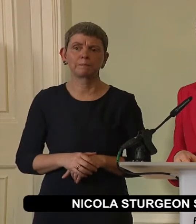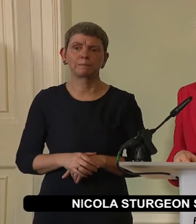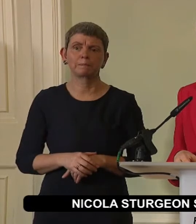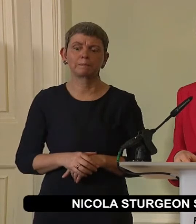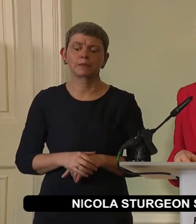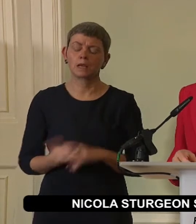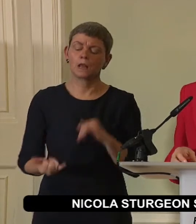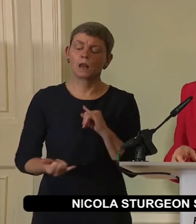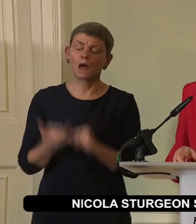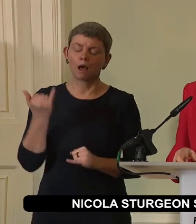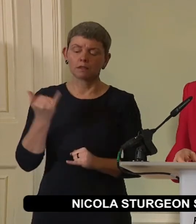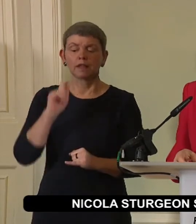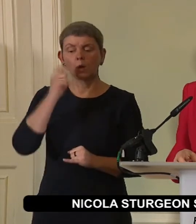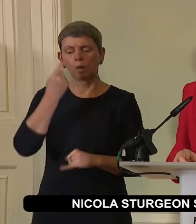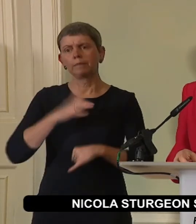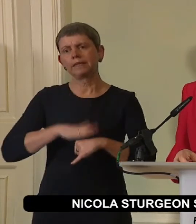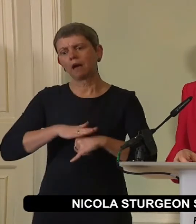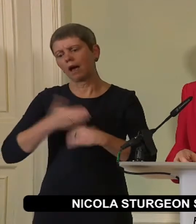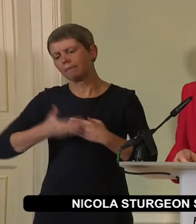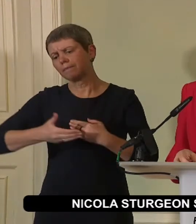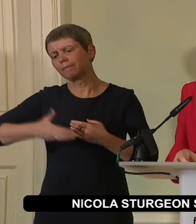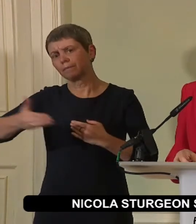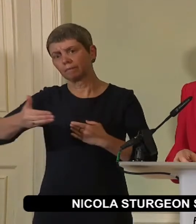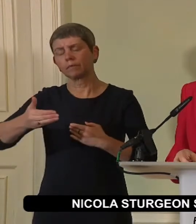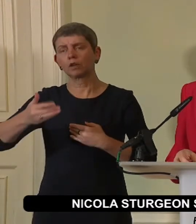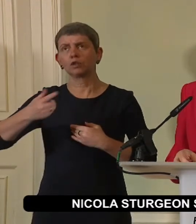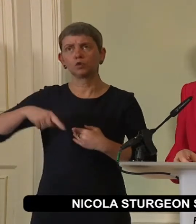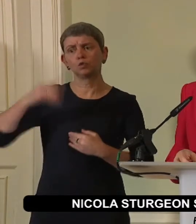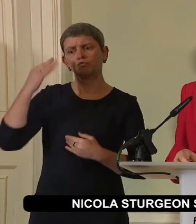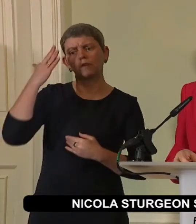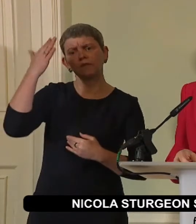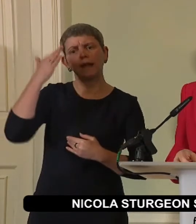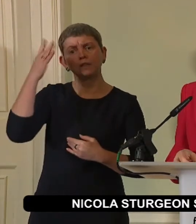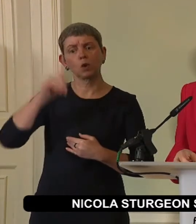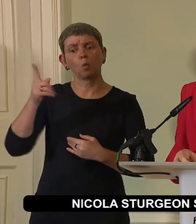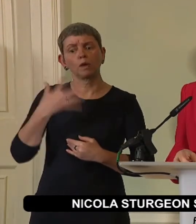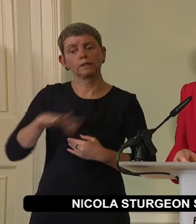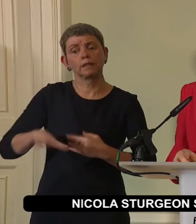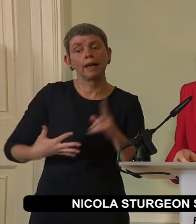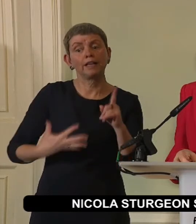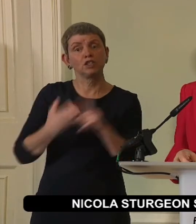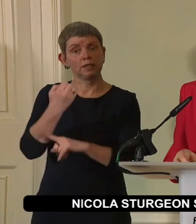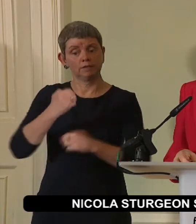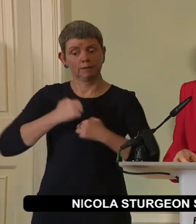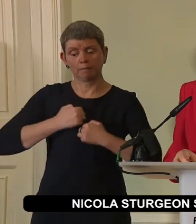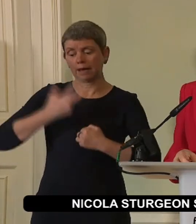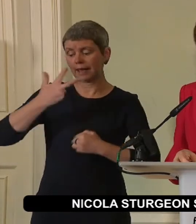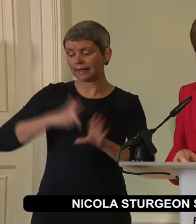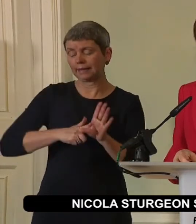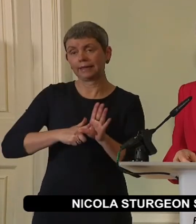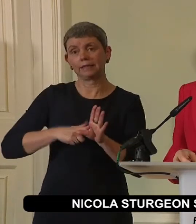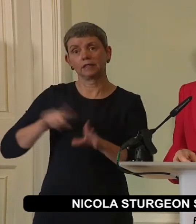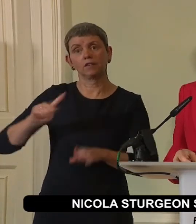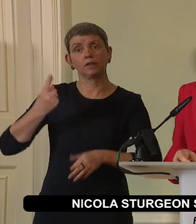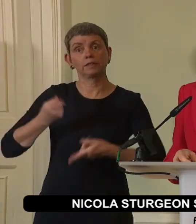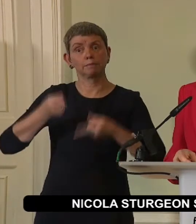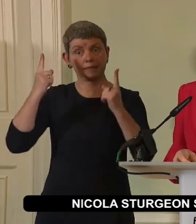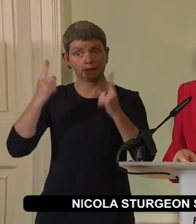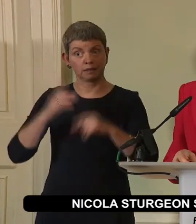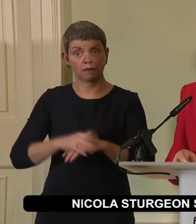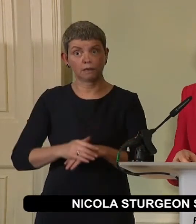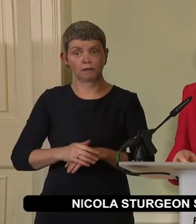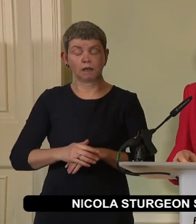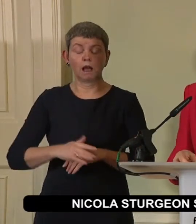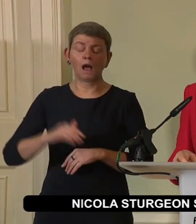time in the days to come for me and others to reflect on what has been achieved during my time as First Minister. I'm pretty certain there will be plenty